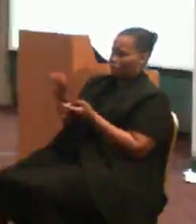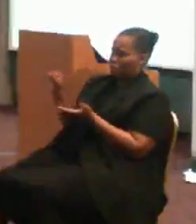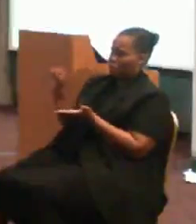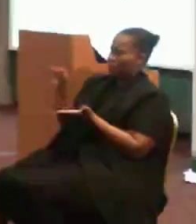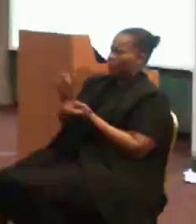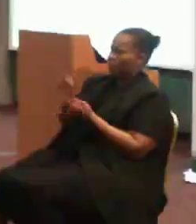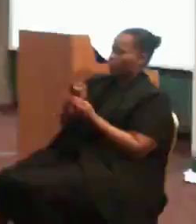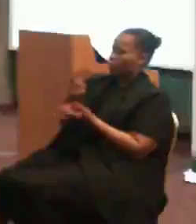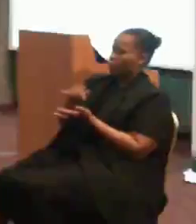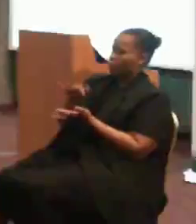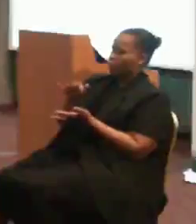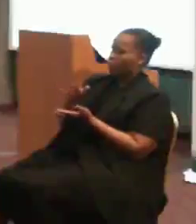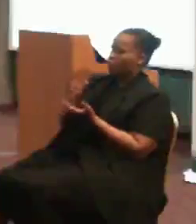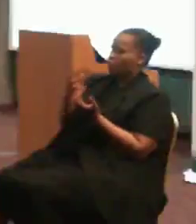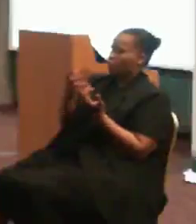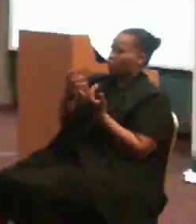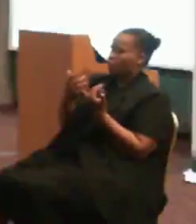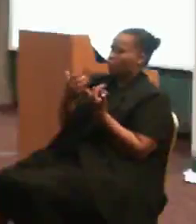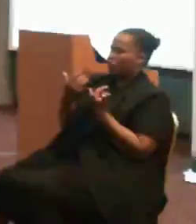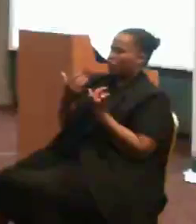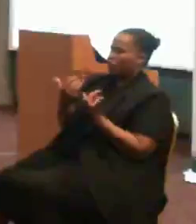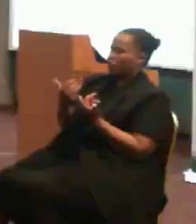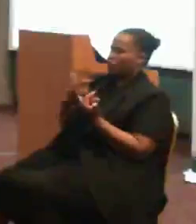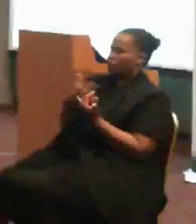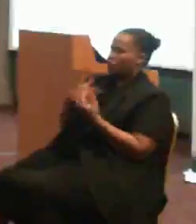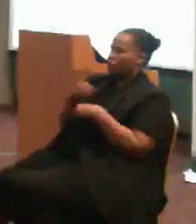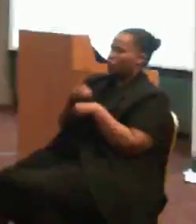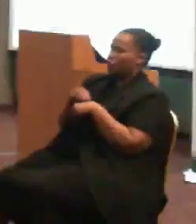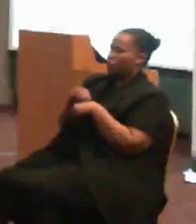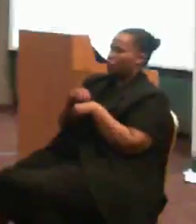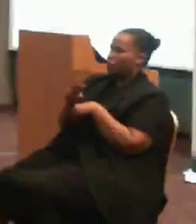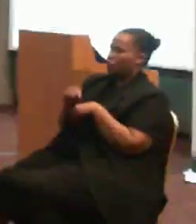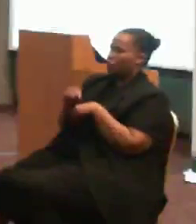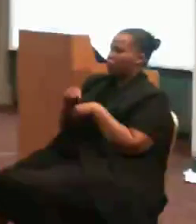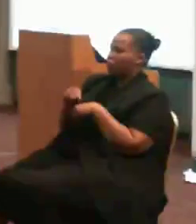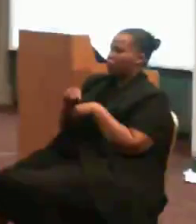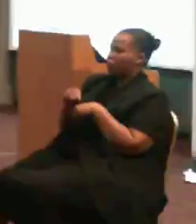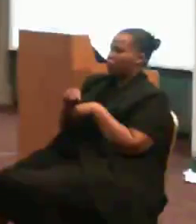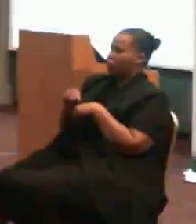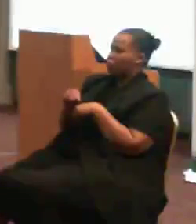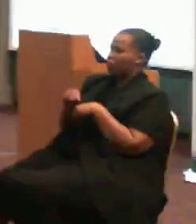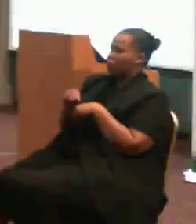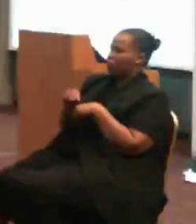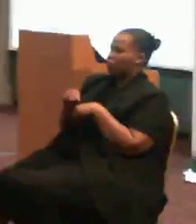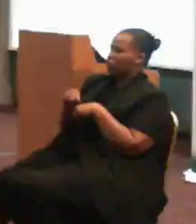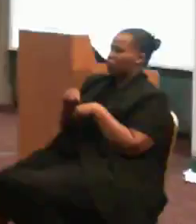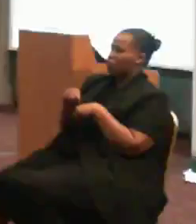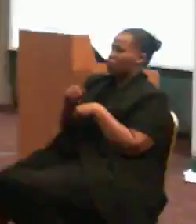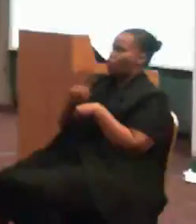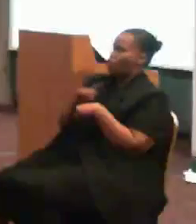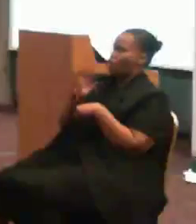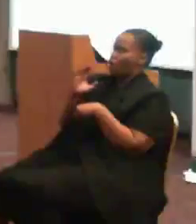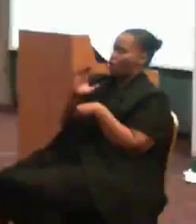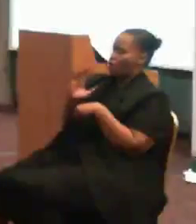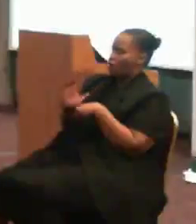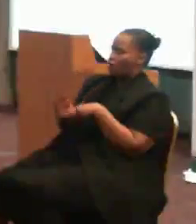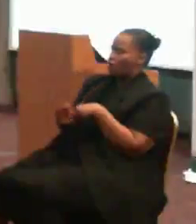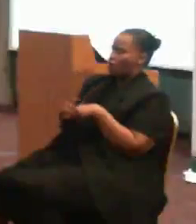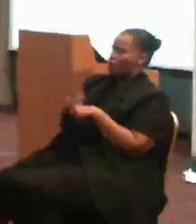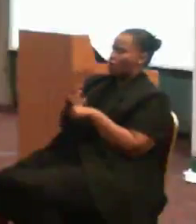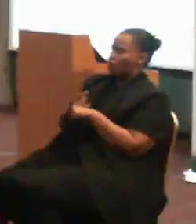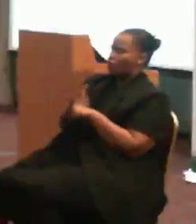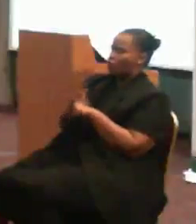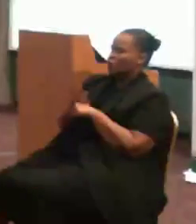debt management suddenly translating to a tariff issue? The fact that the maturity profile is